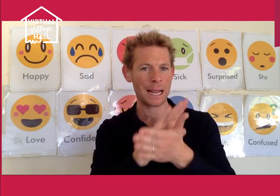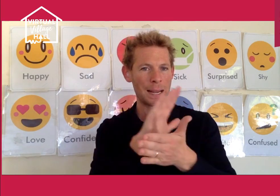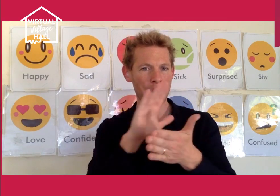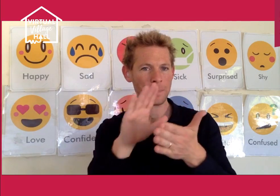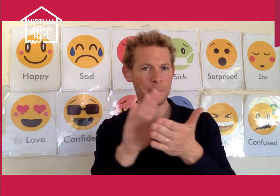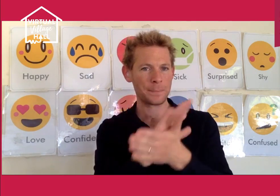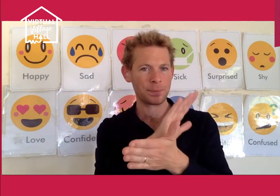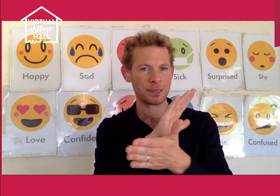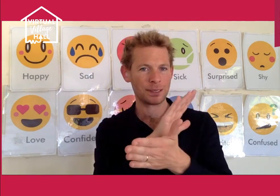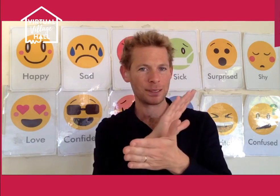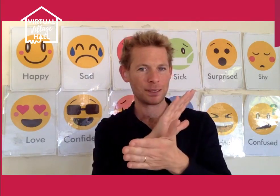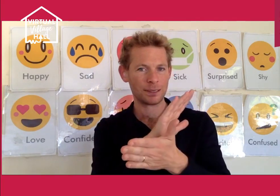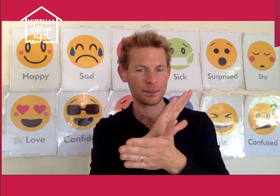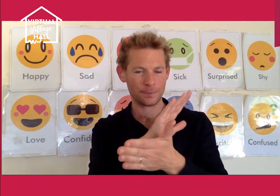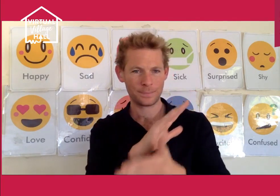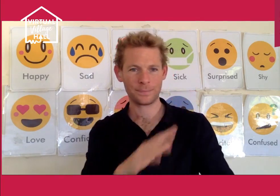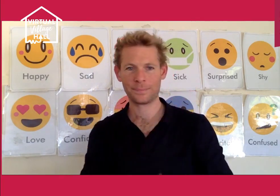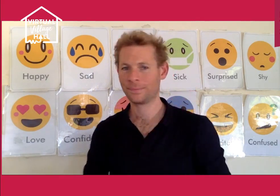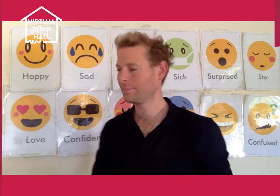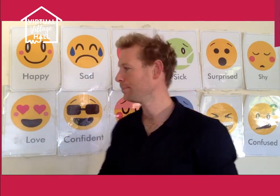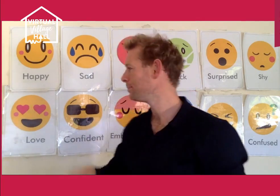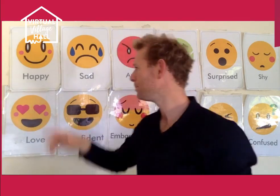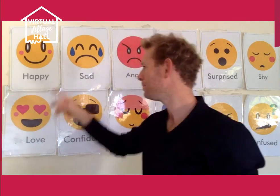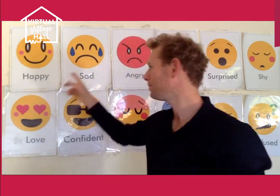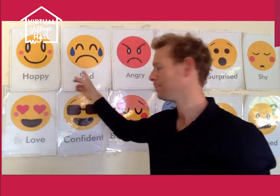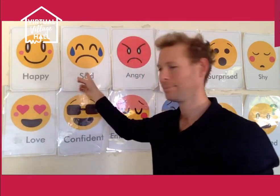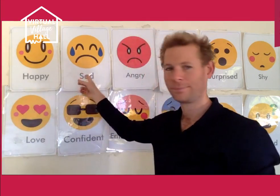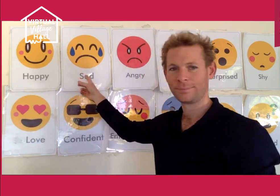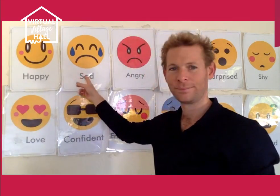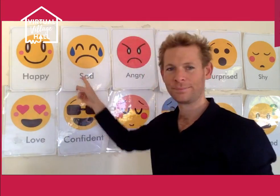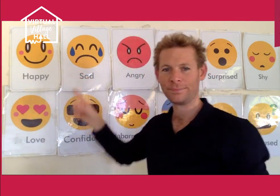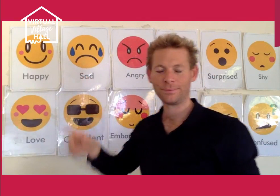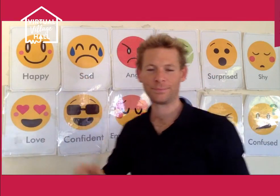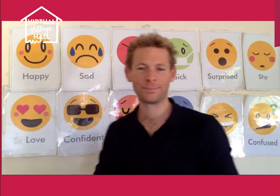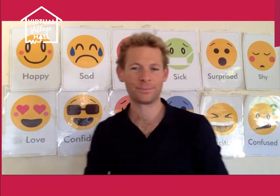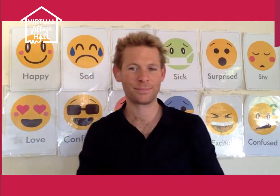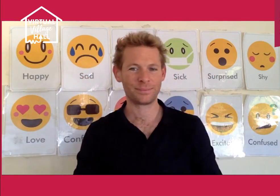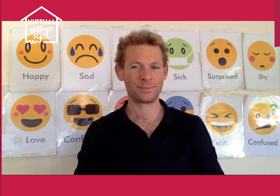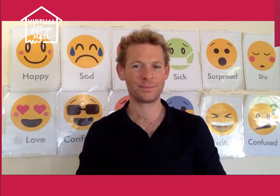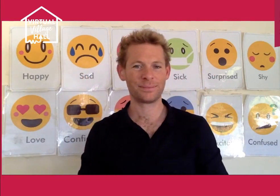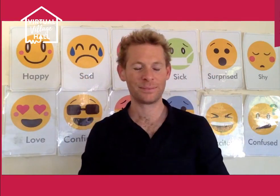happy,